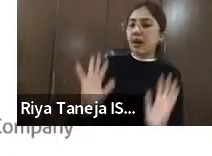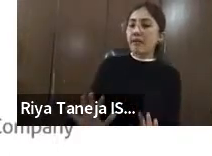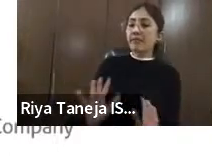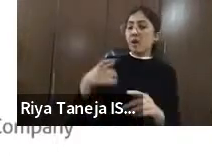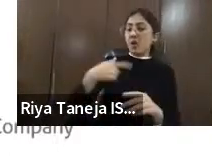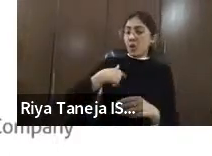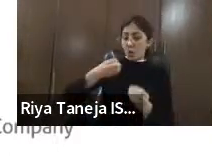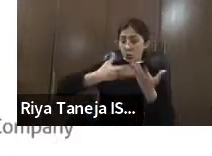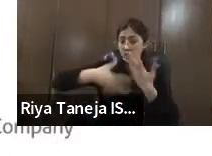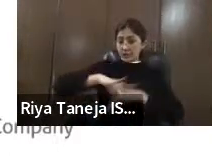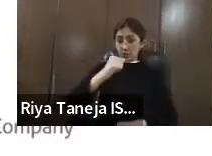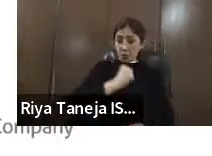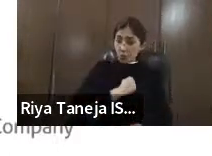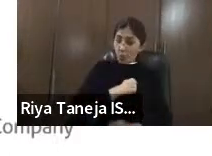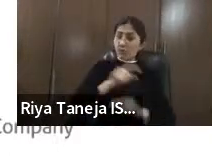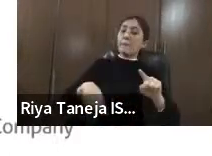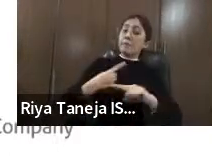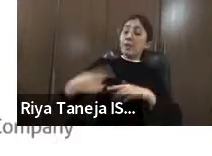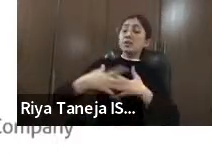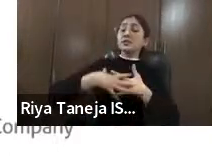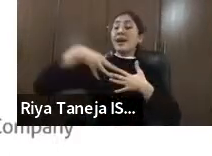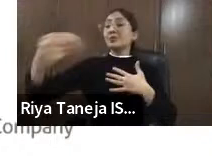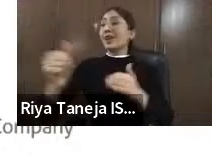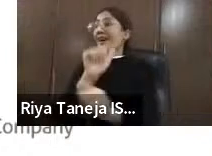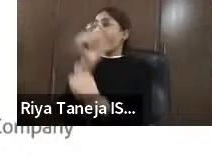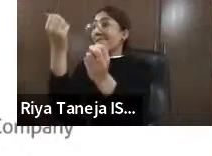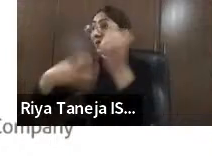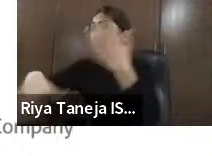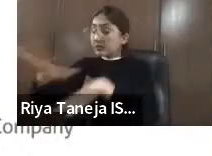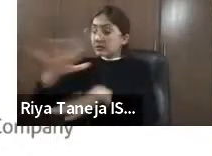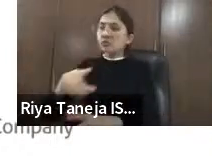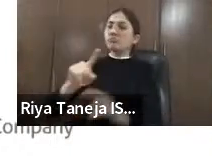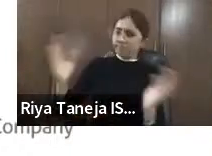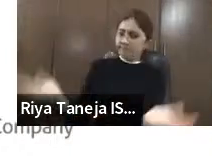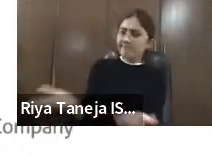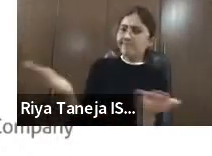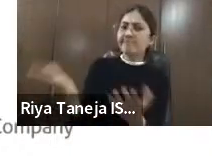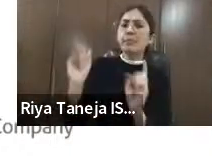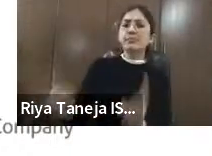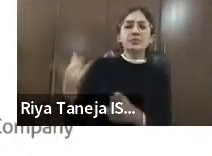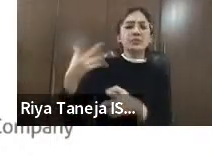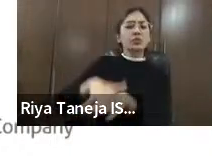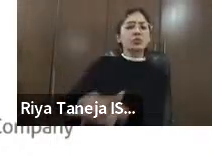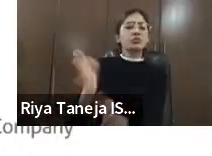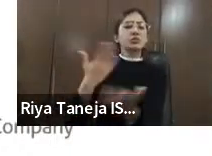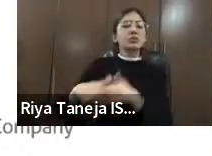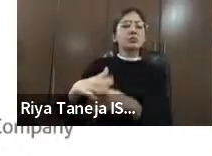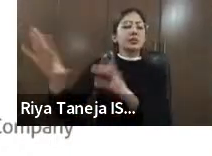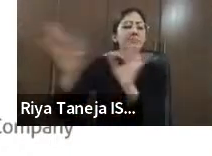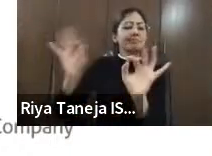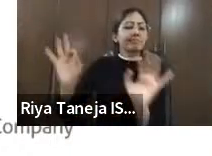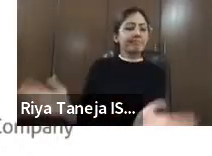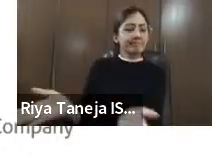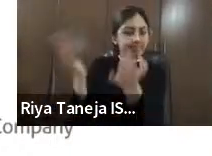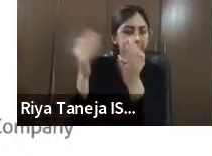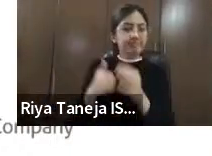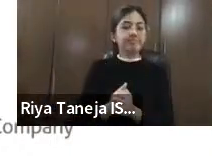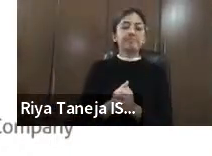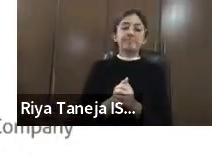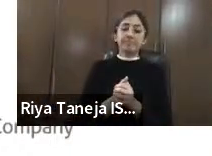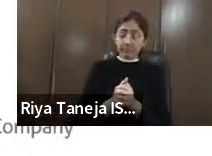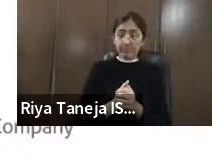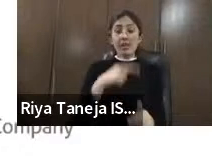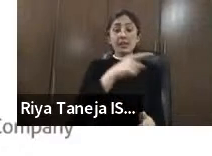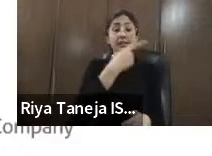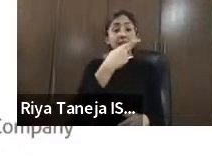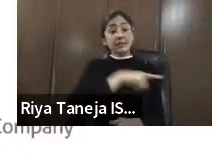her organization with a focus on invisible illnesses. She played a significant role in